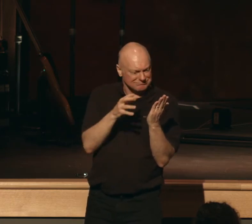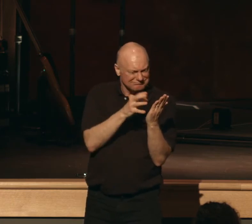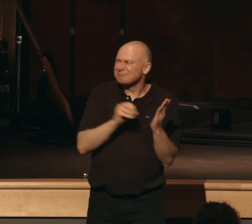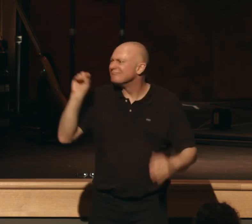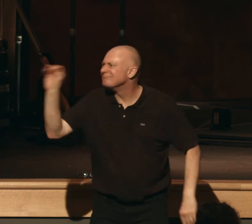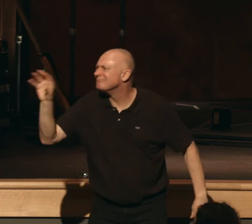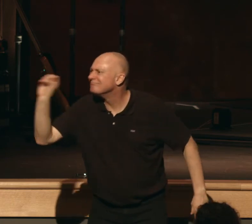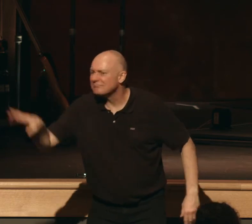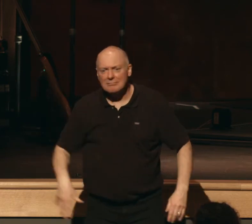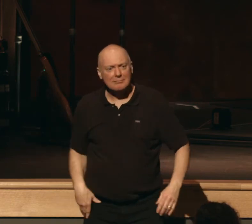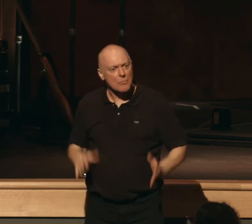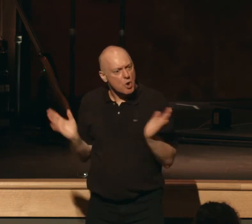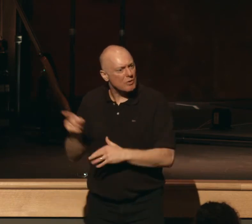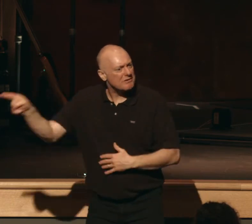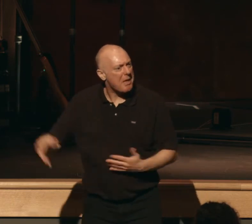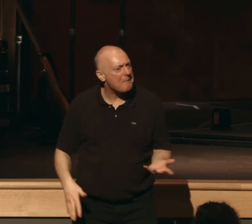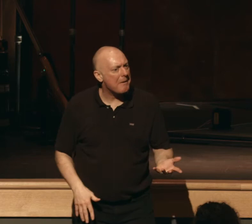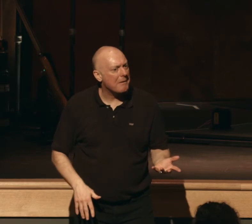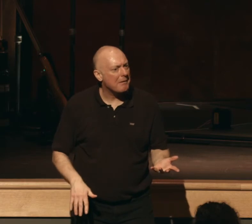And as we consider those questions,